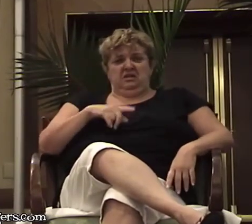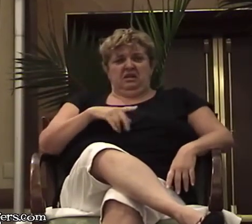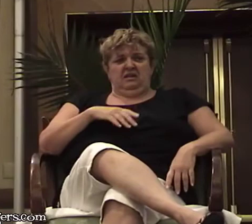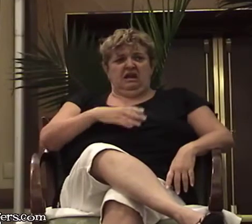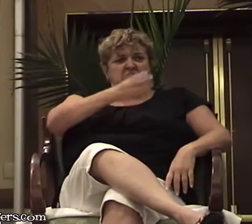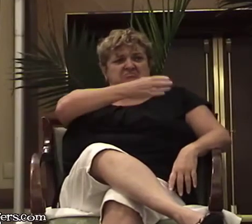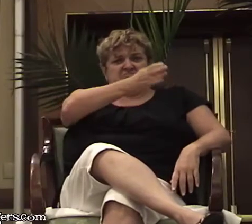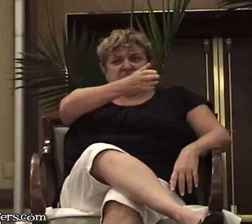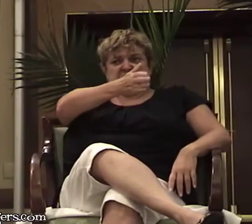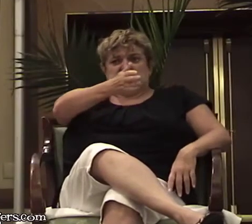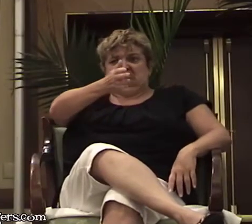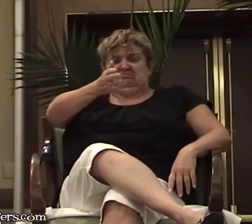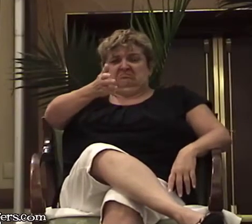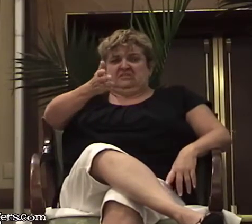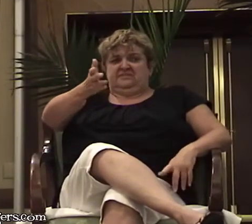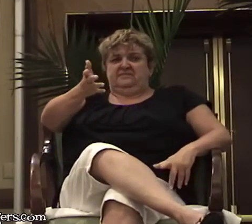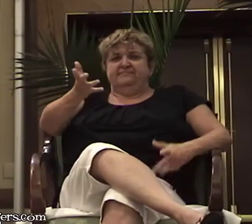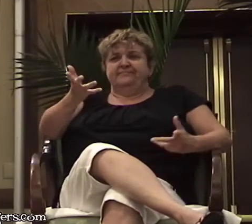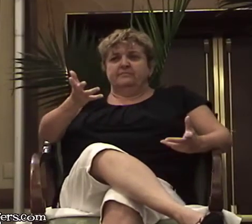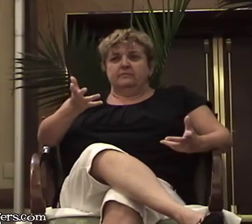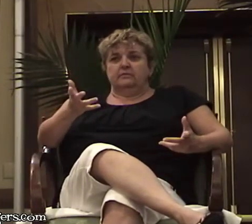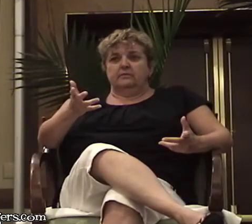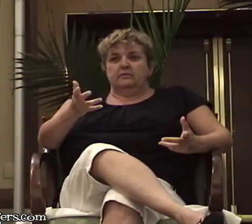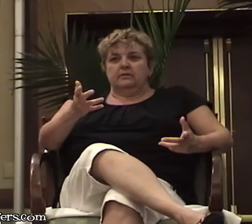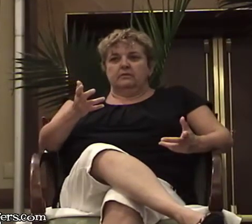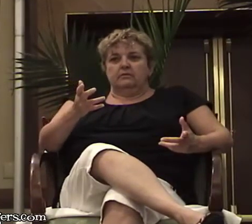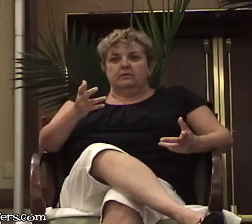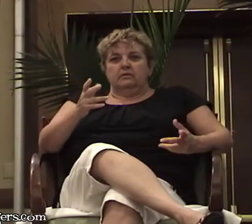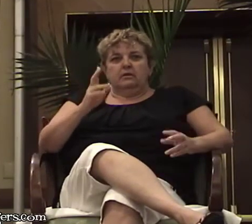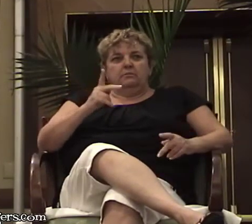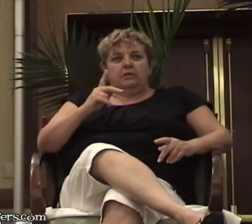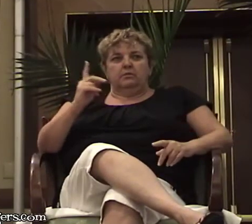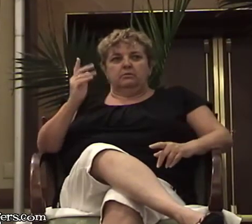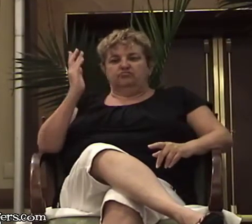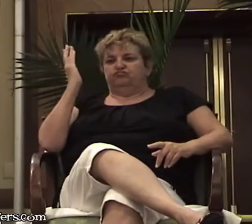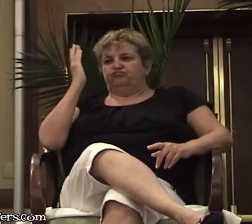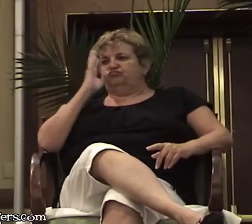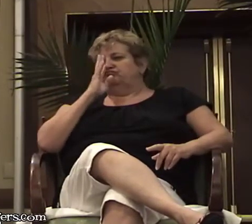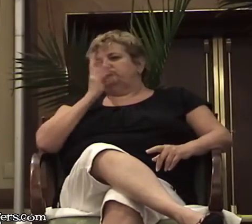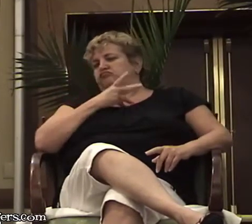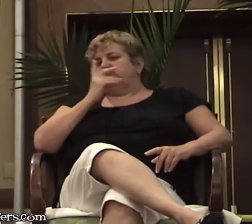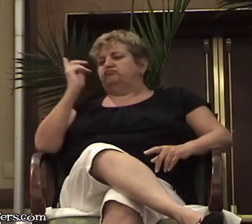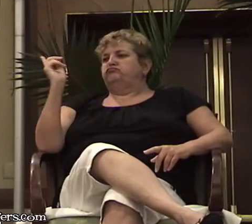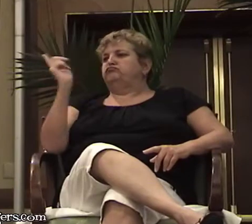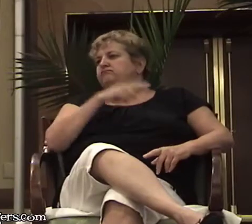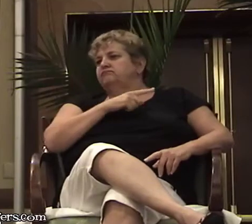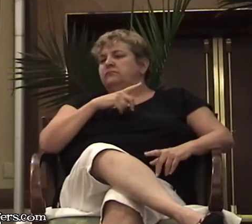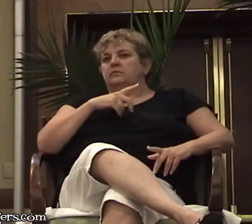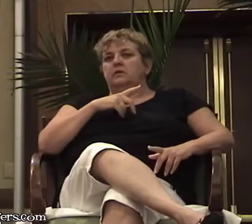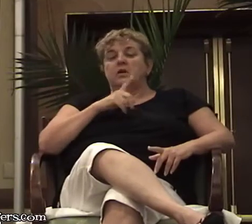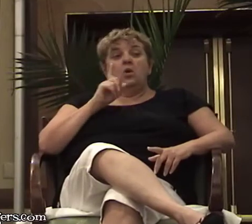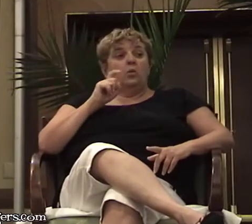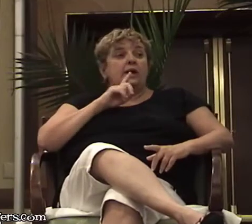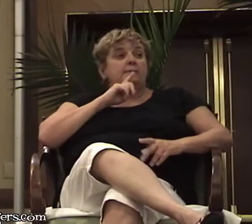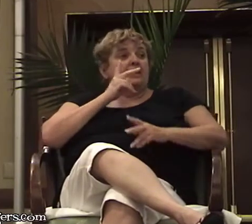to people. And people walked past me. We got to be real careful that we don't get too good in